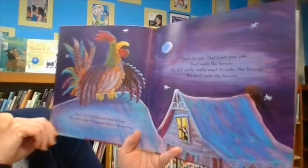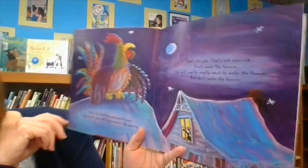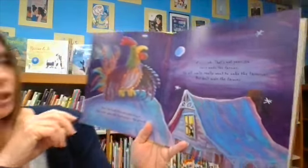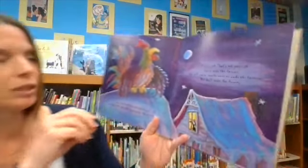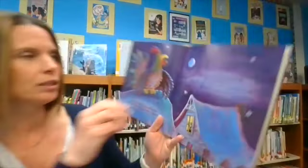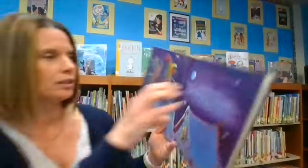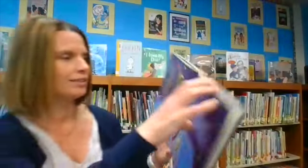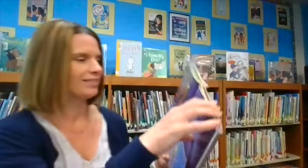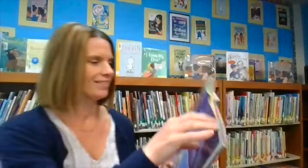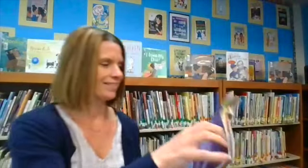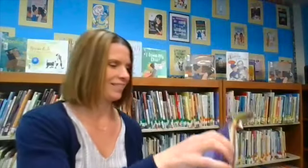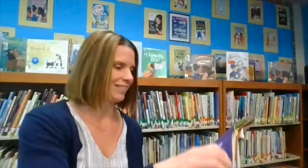farmer.